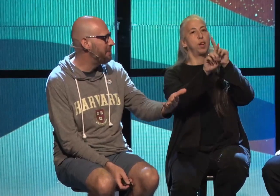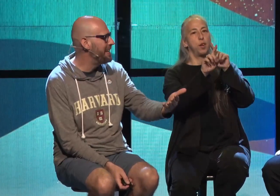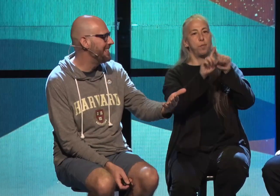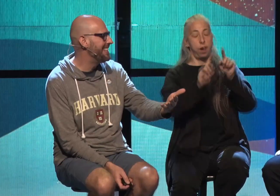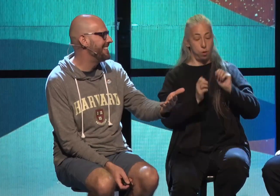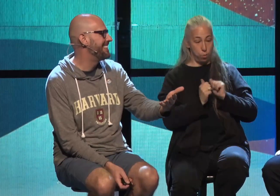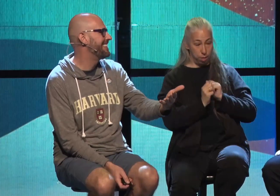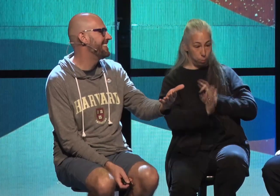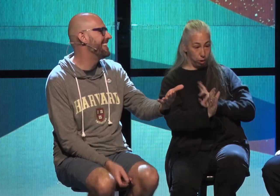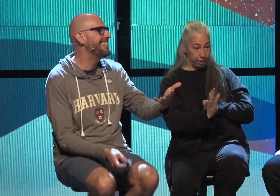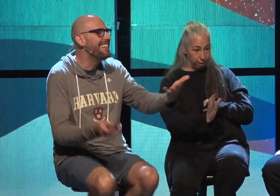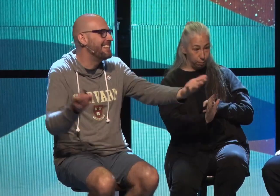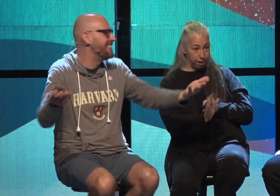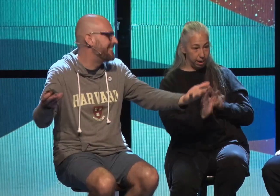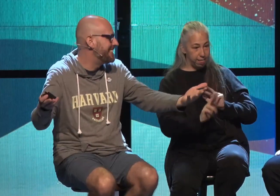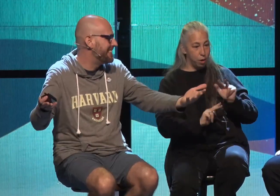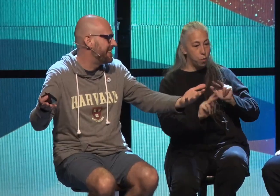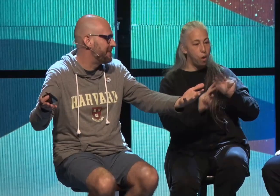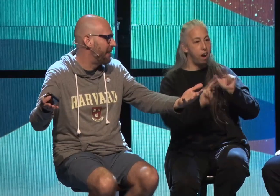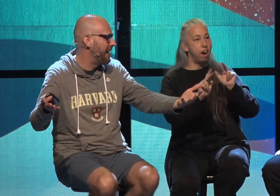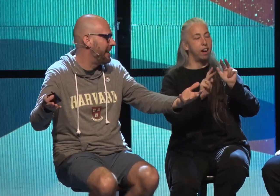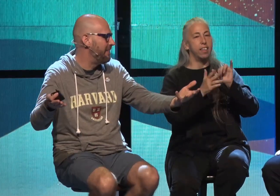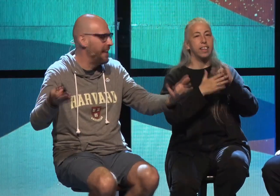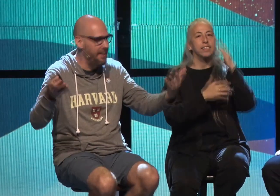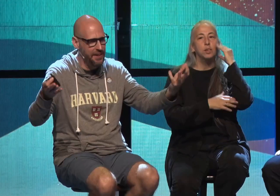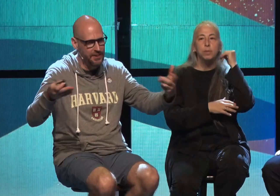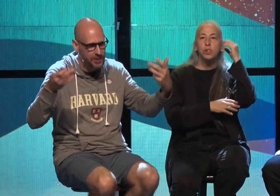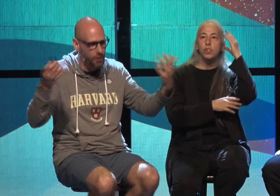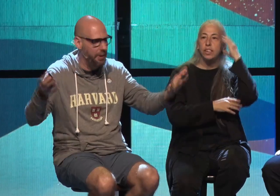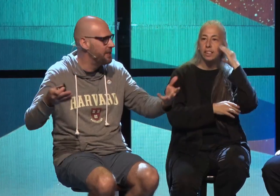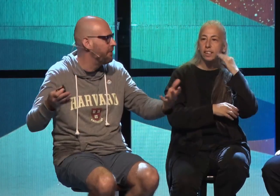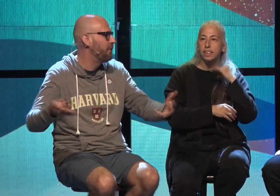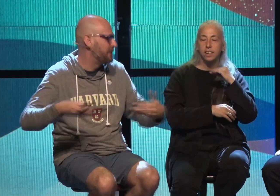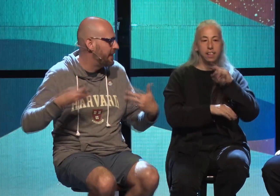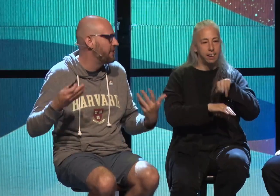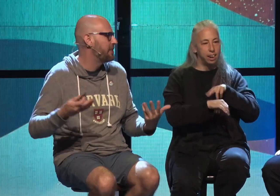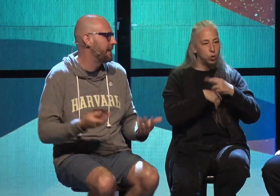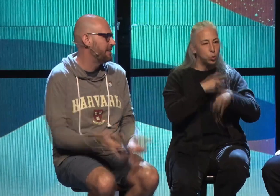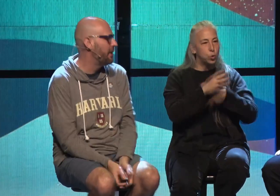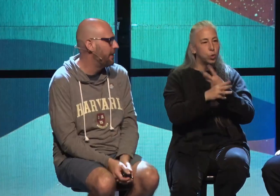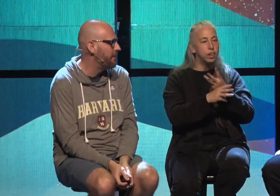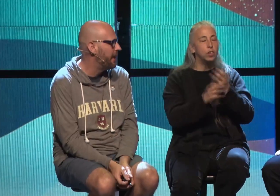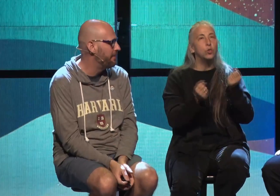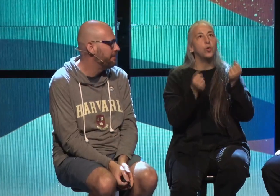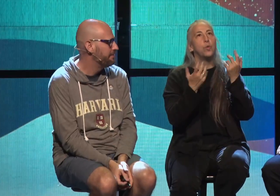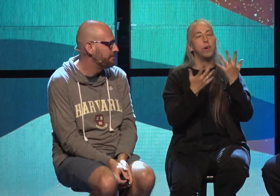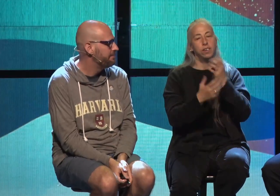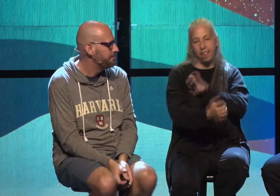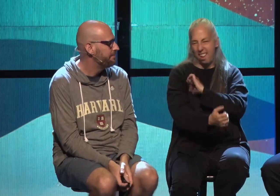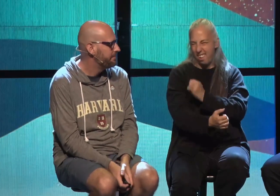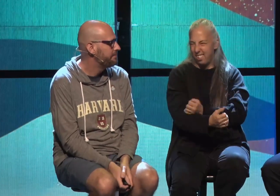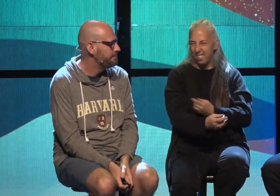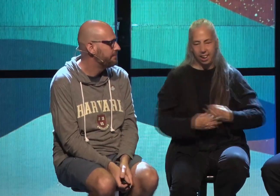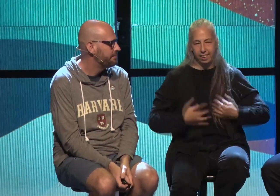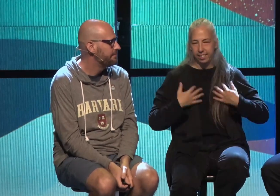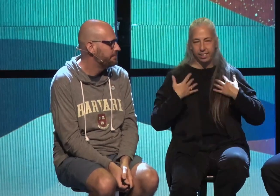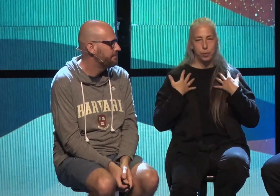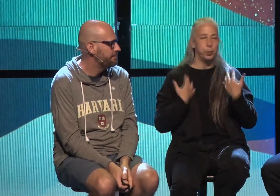the participation is existence, right? And there's so much that flows and energizes. Yeah. I love that. Yeah, and the